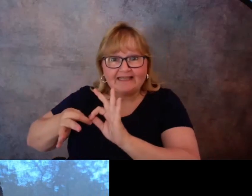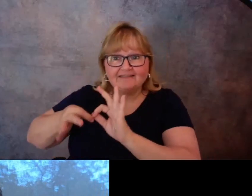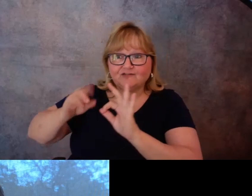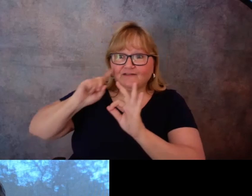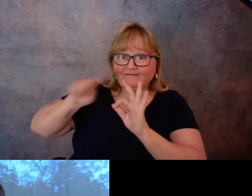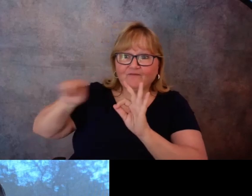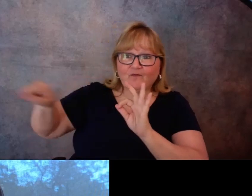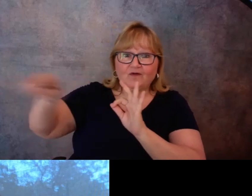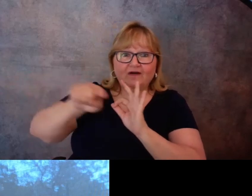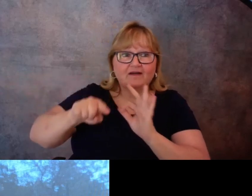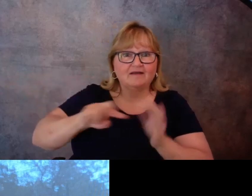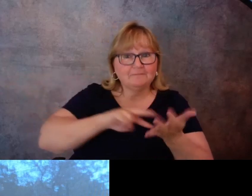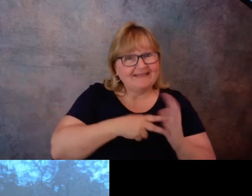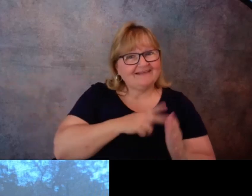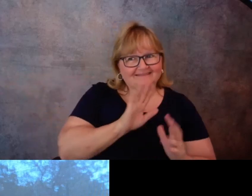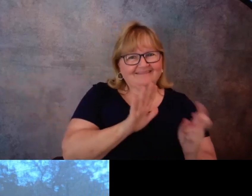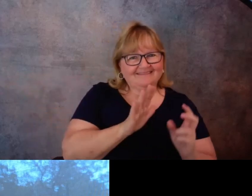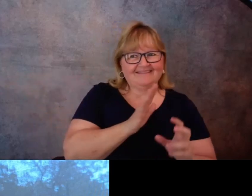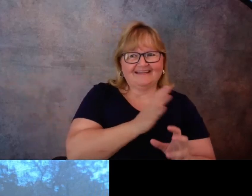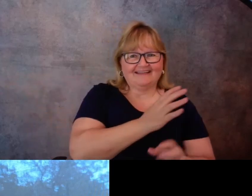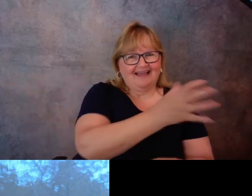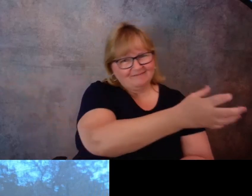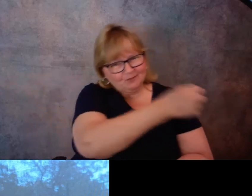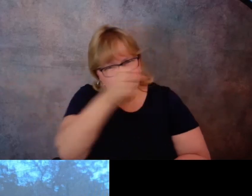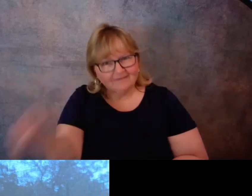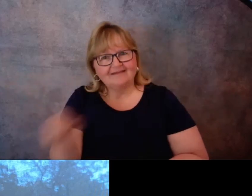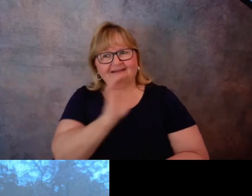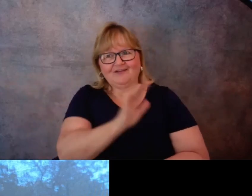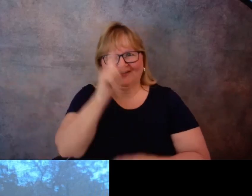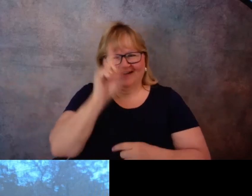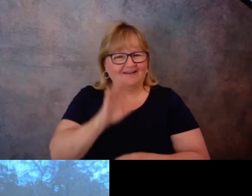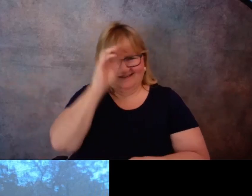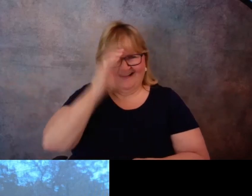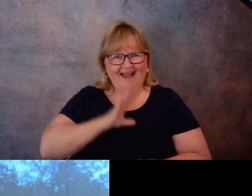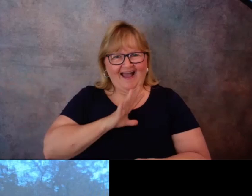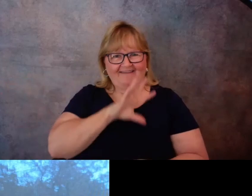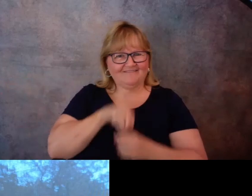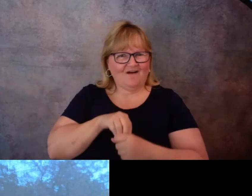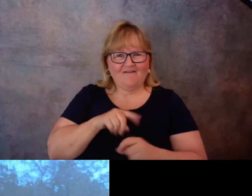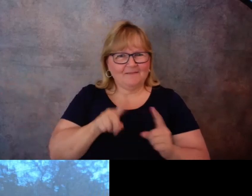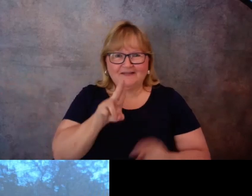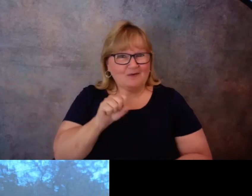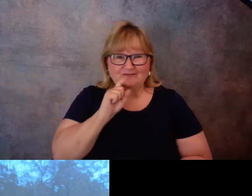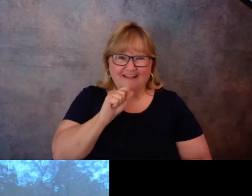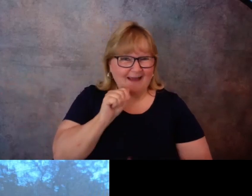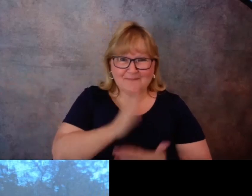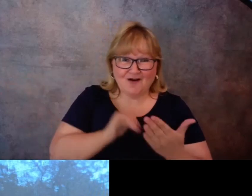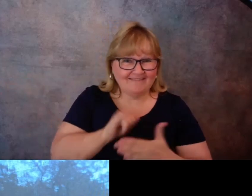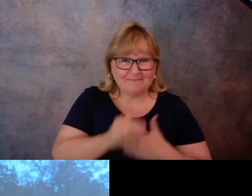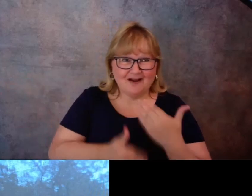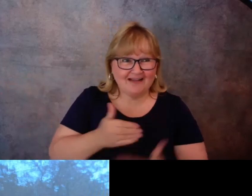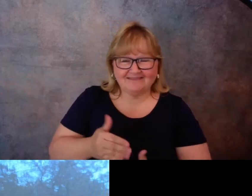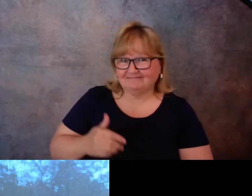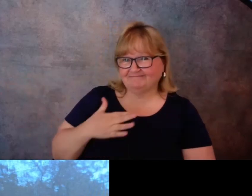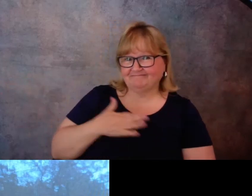is get your own guy voted in, but you can't even do that because you're not part of the process. Yes. My